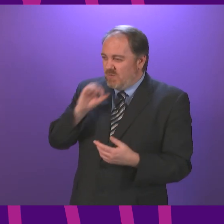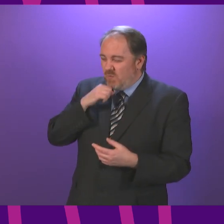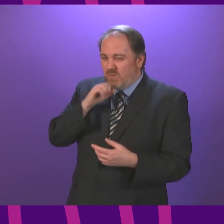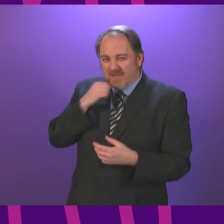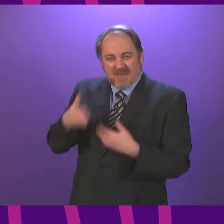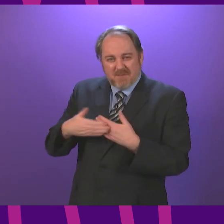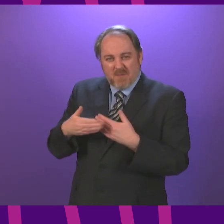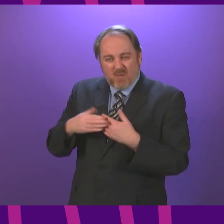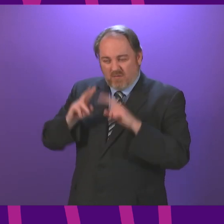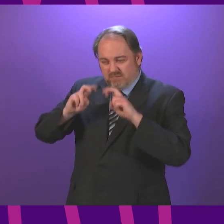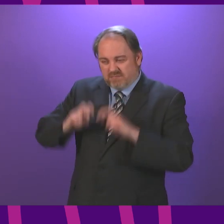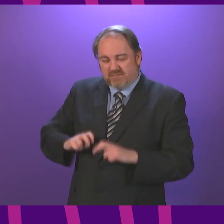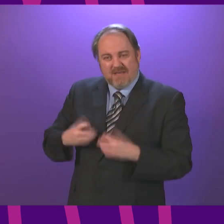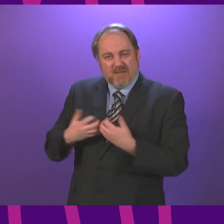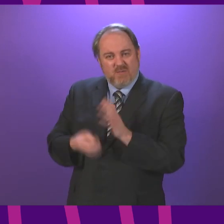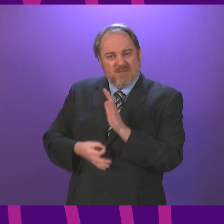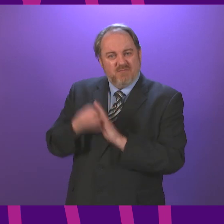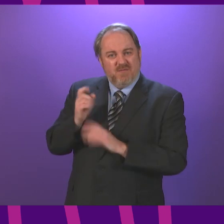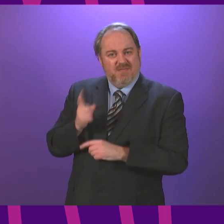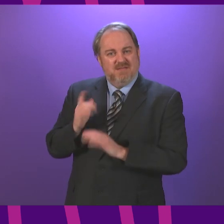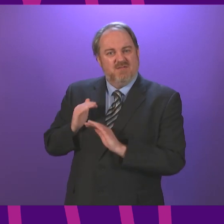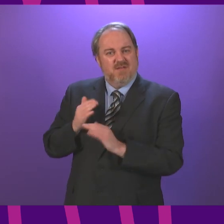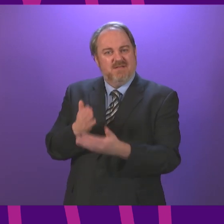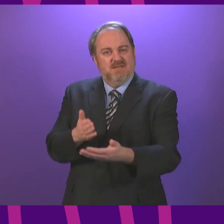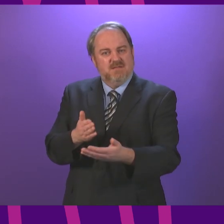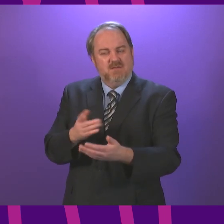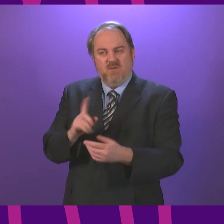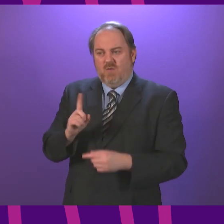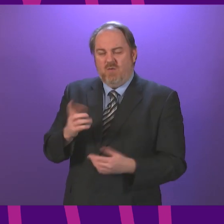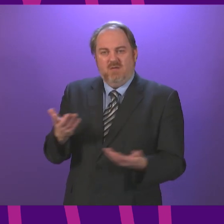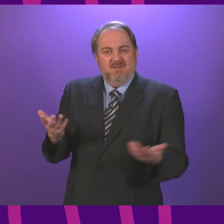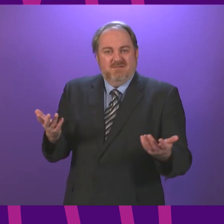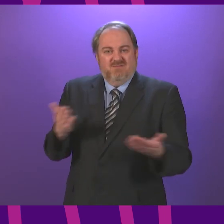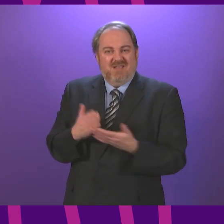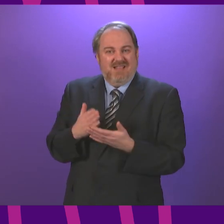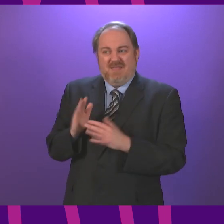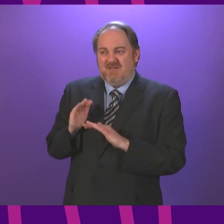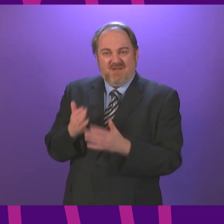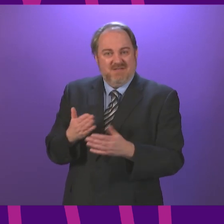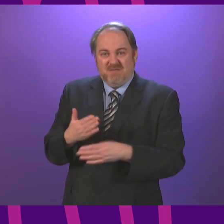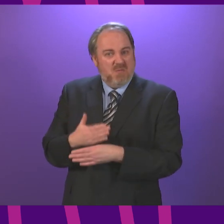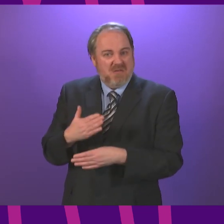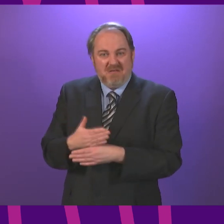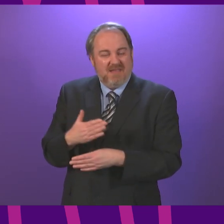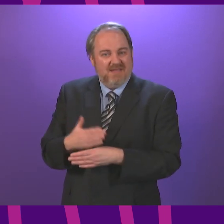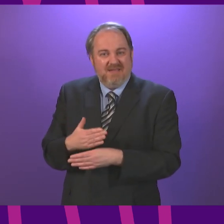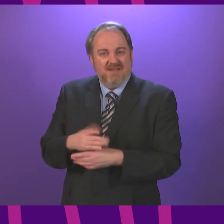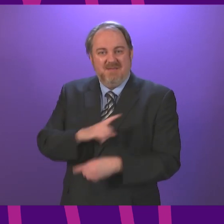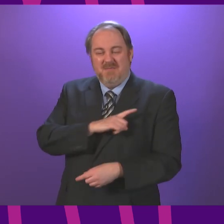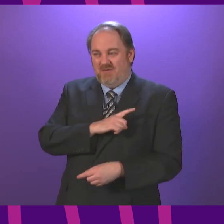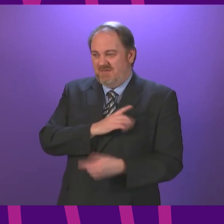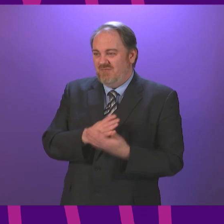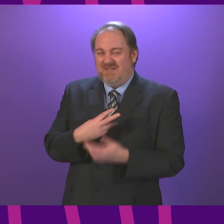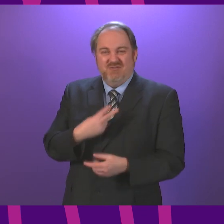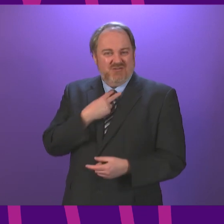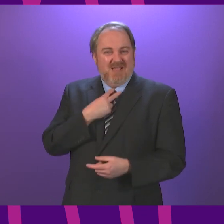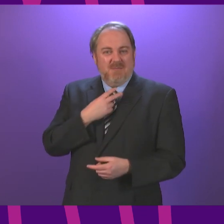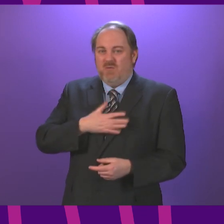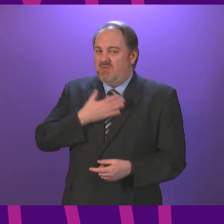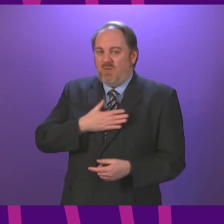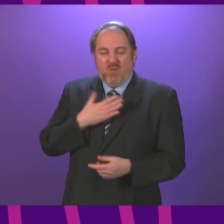on this, or if this form of support is still close to non-existent? Because it would be tragic if we allowed new